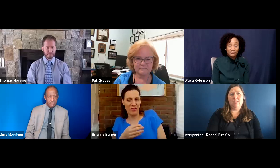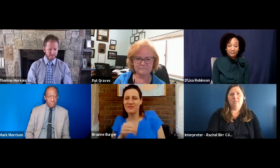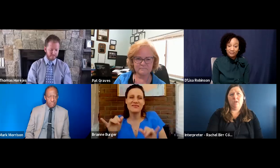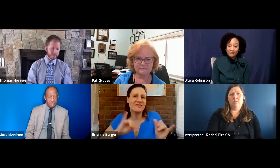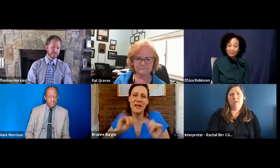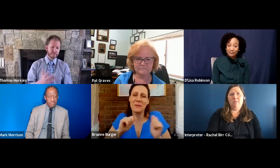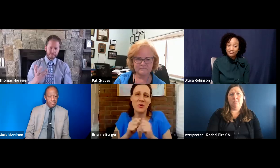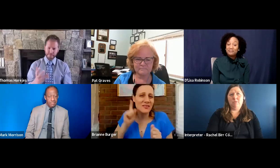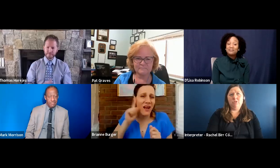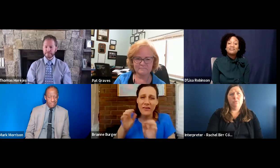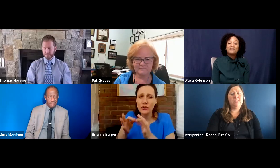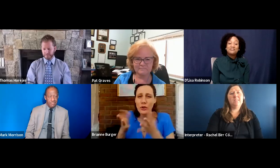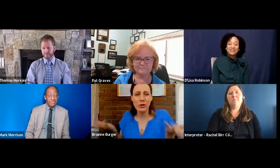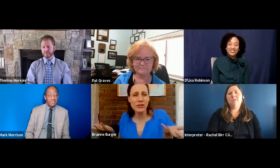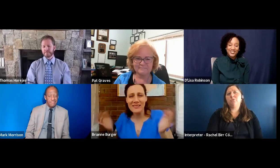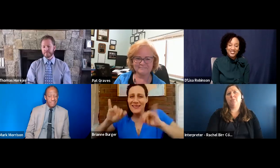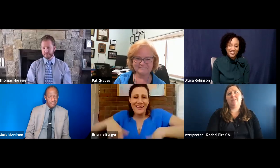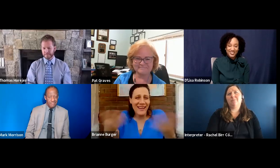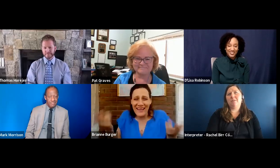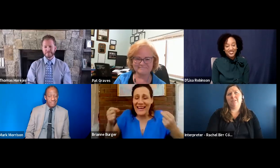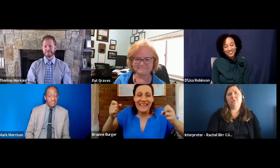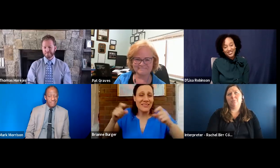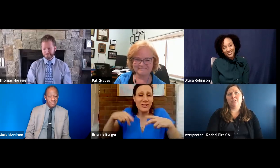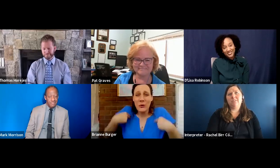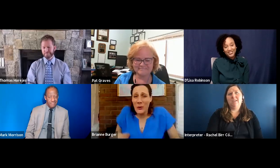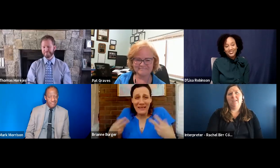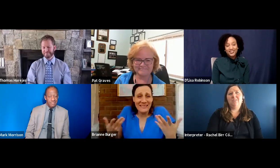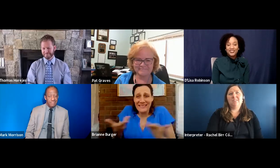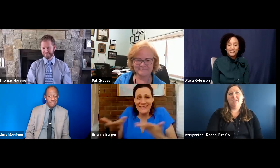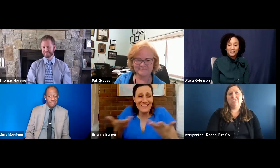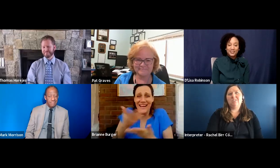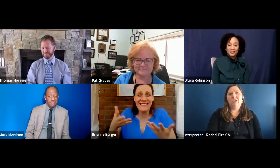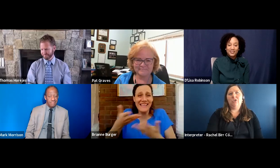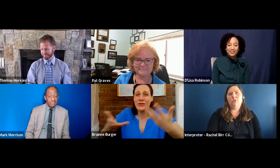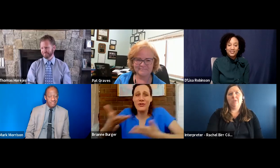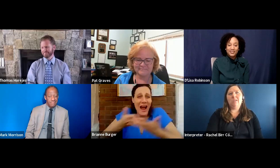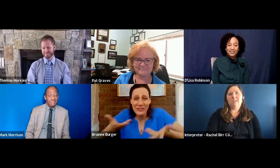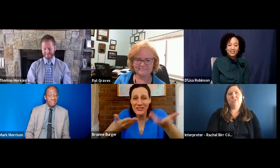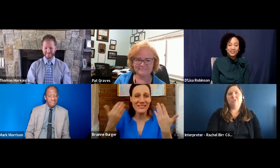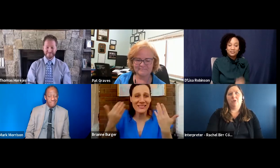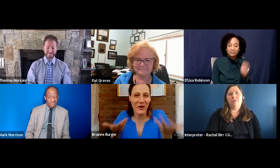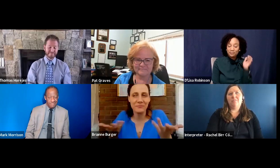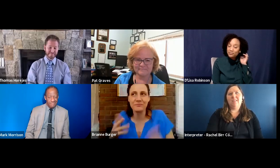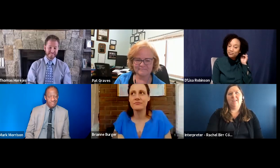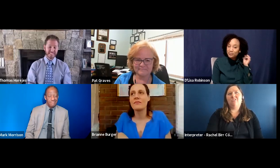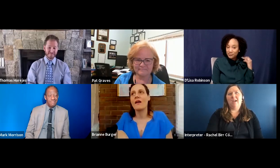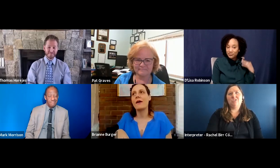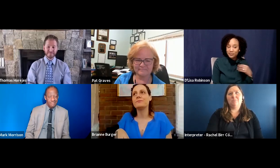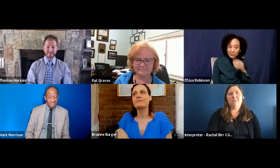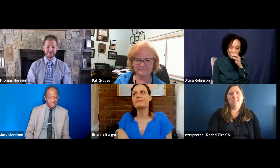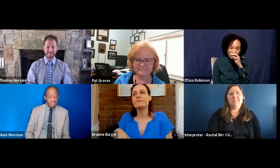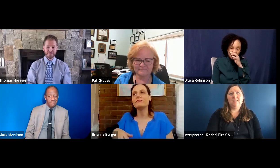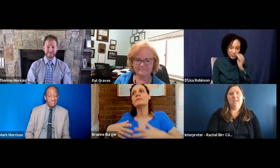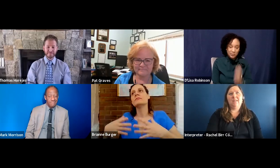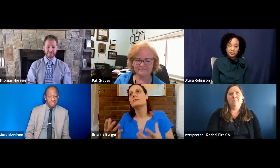think you like them right away. Maybe you don't. The same thing is true with deaf people and interpreters. There's that just human connection part of it, that